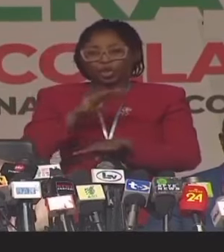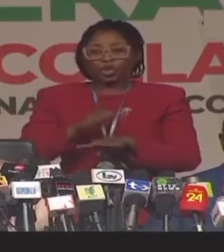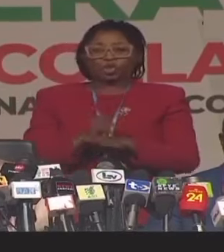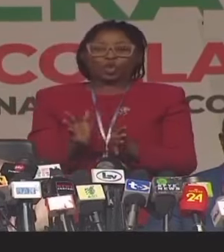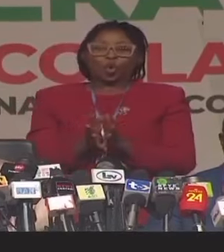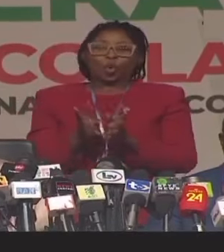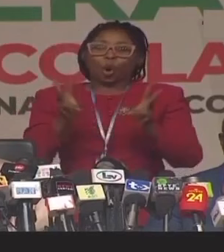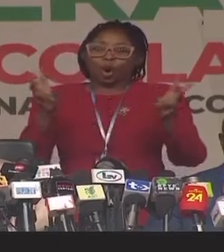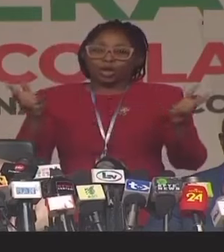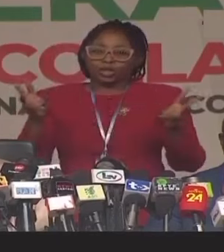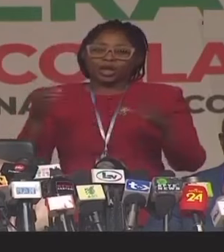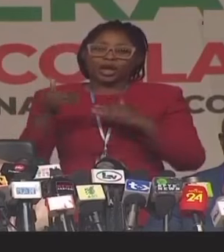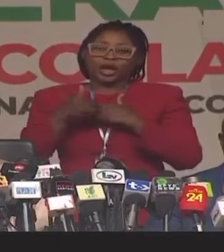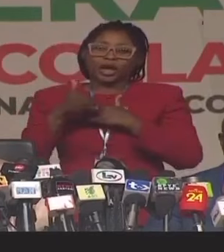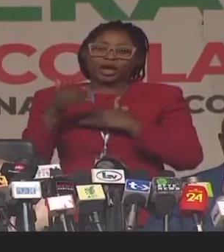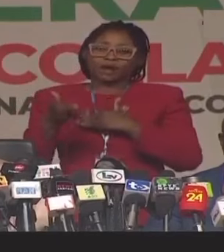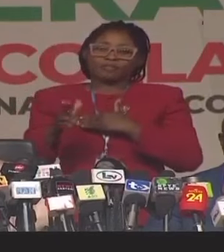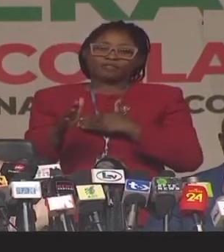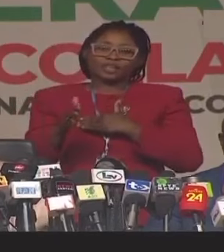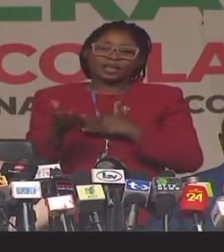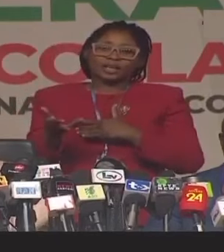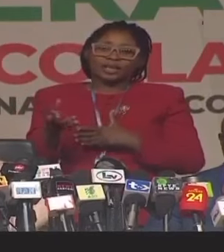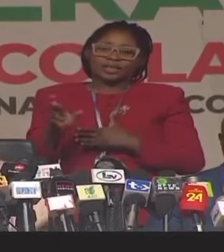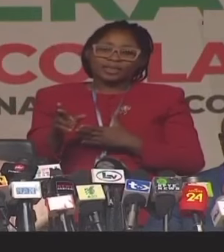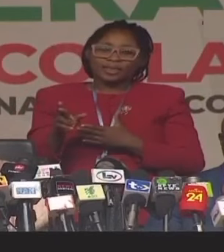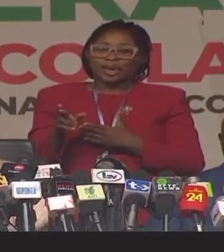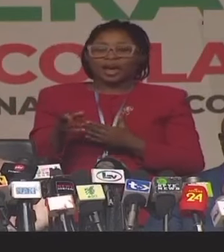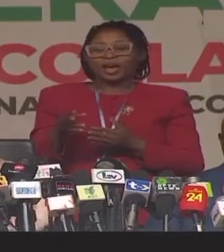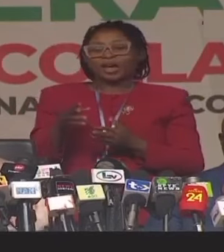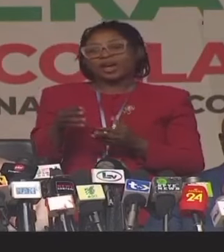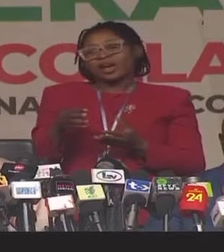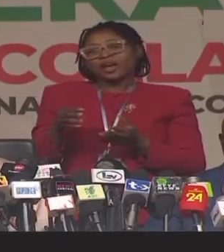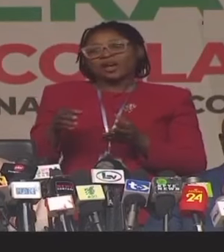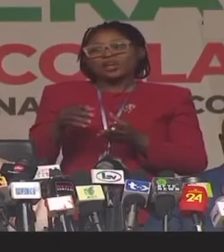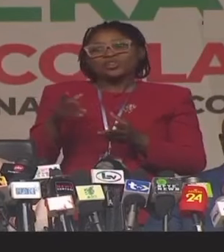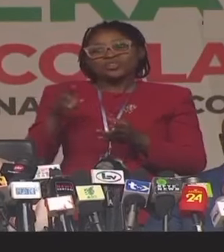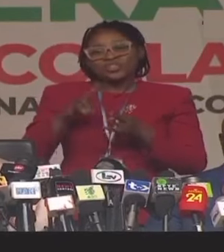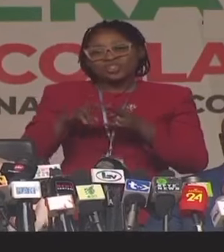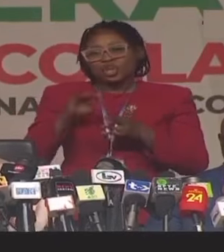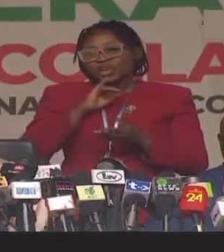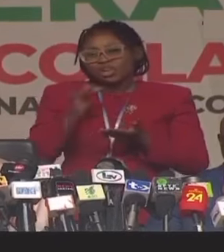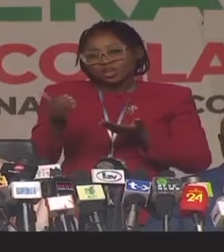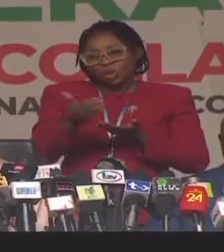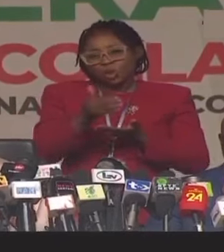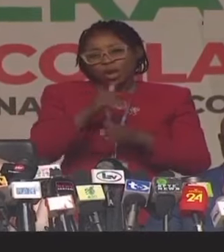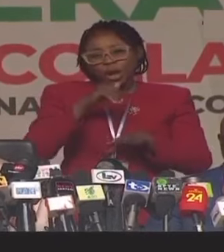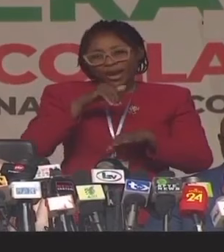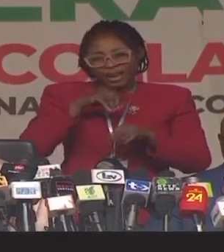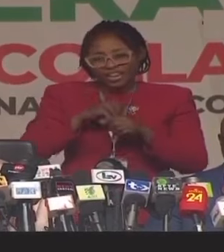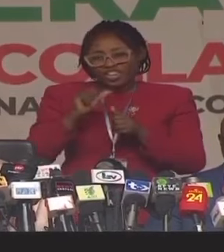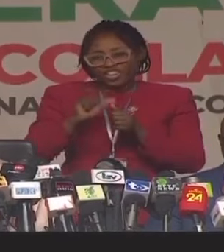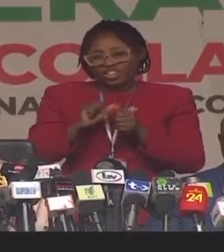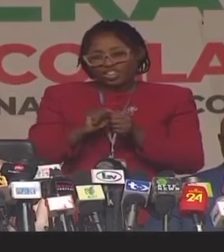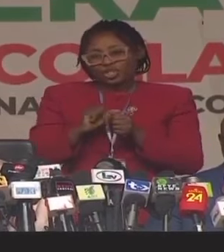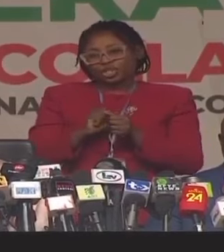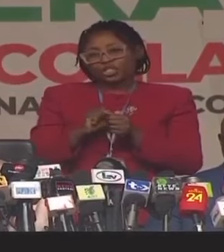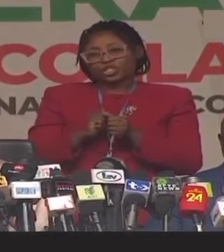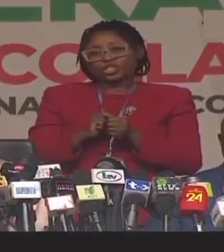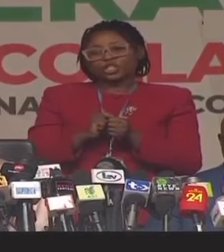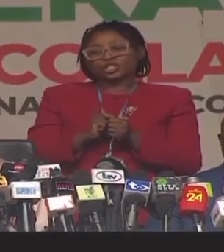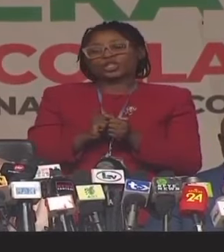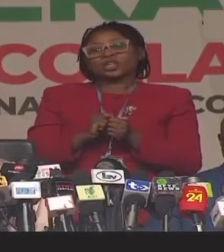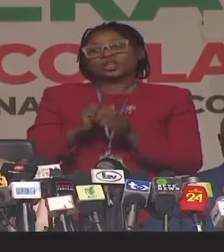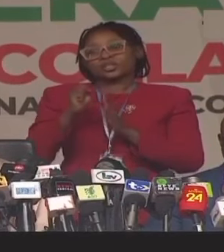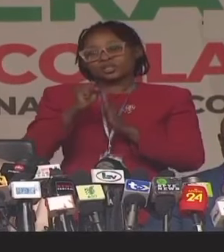Thereafter, they are tallied and collated in each of the 36 states of the Federation and the